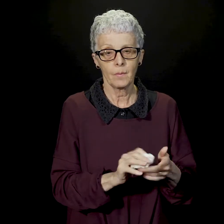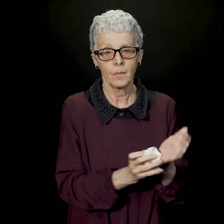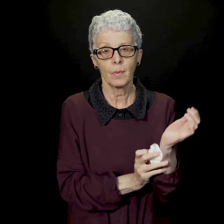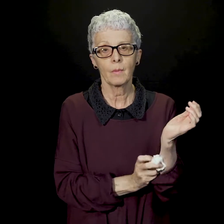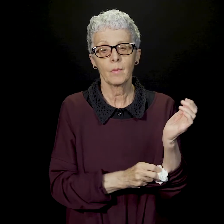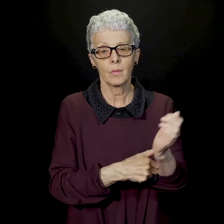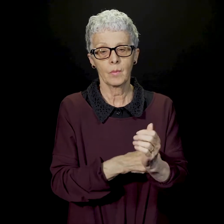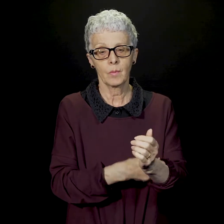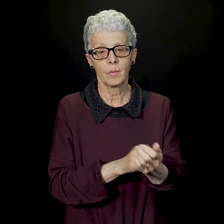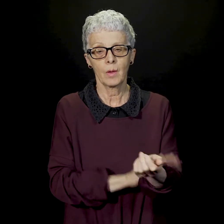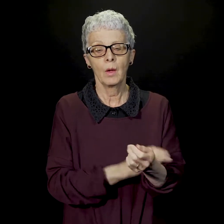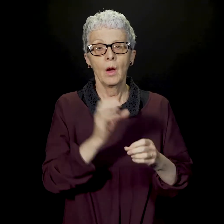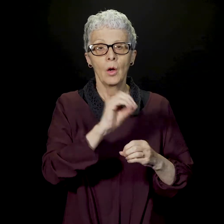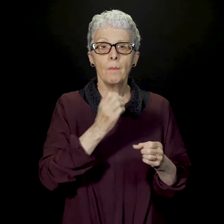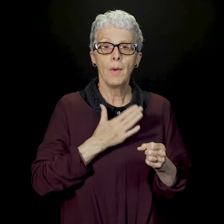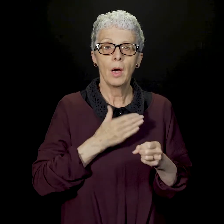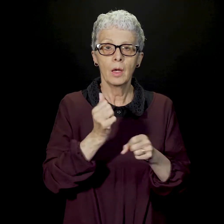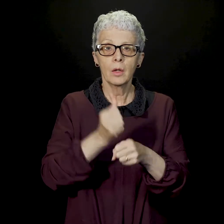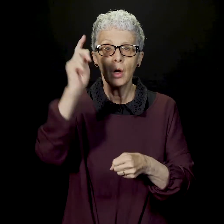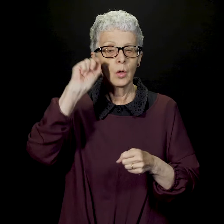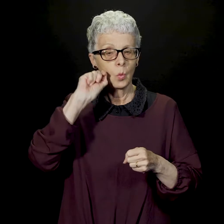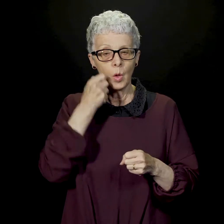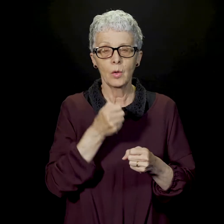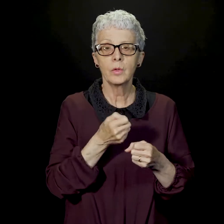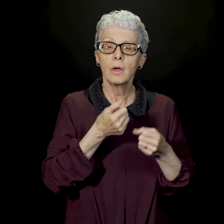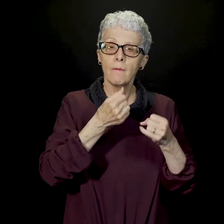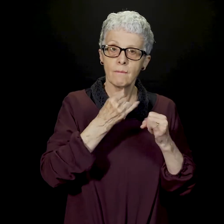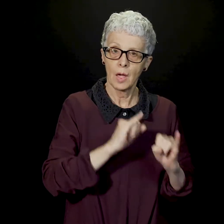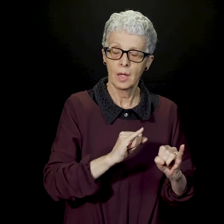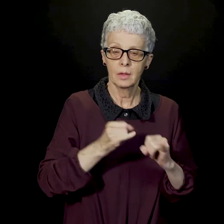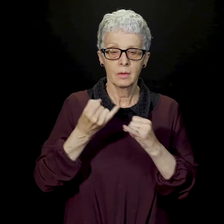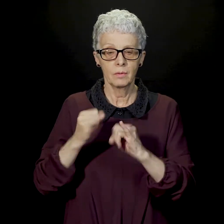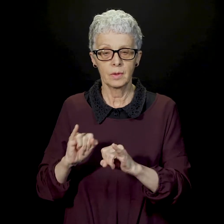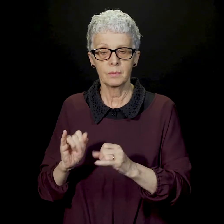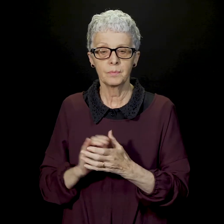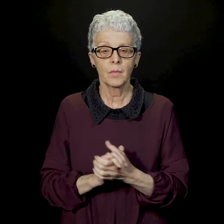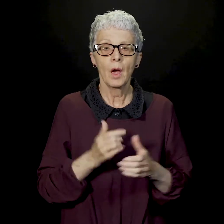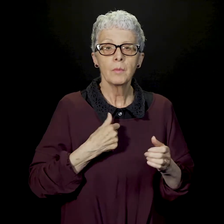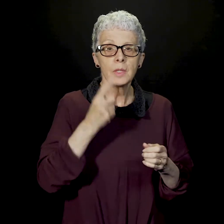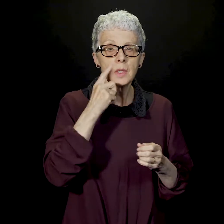Oh, my God will never fail.